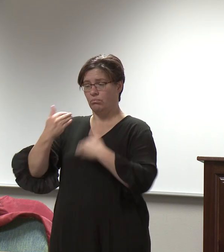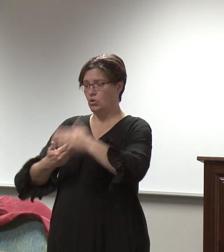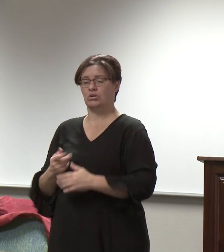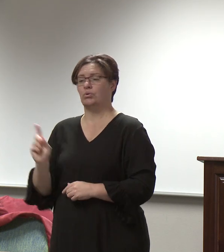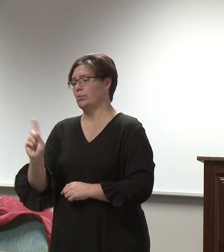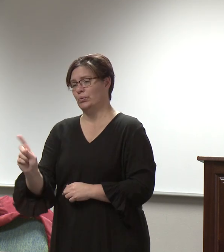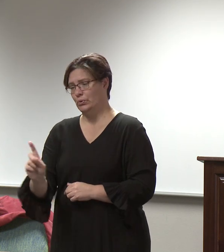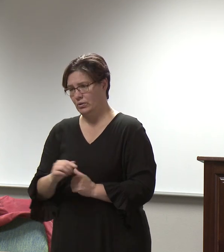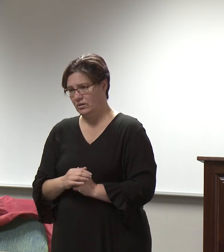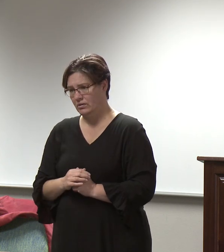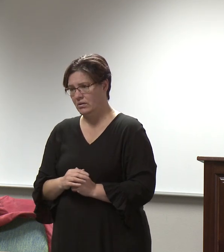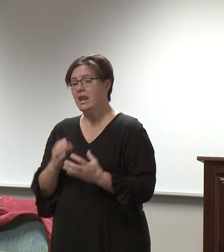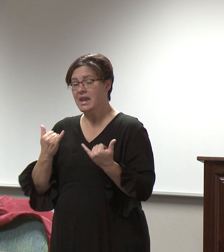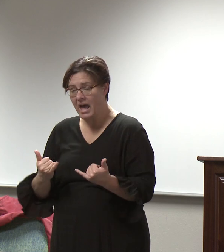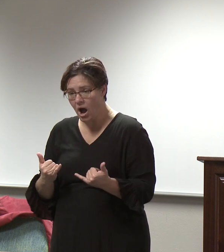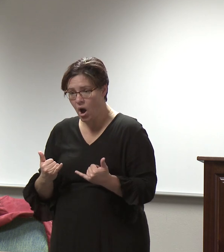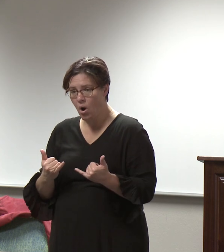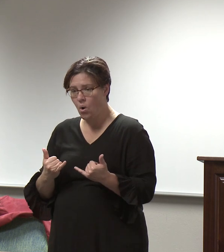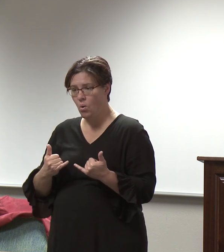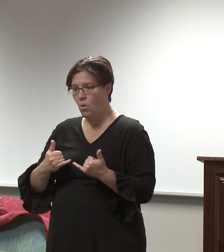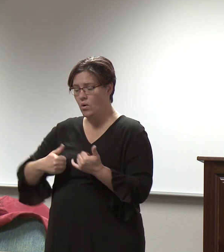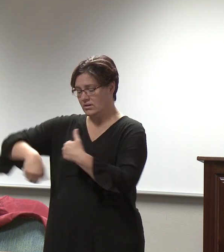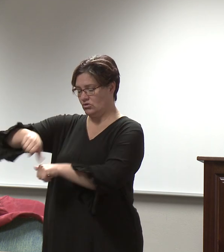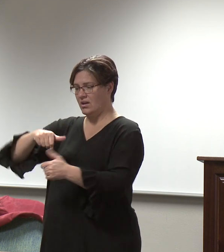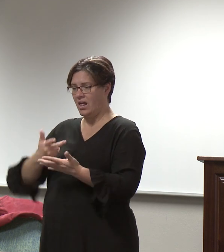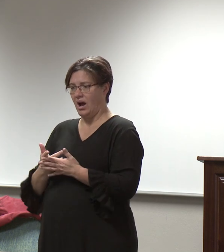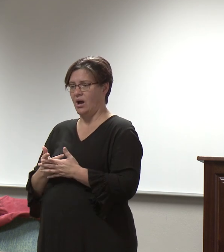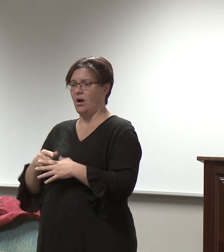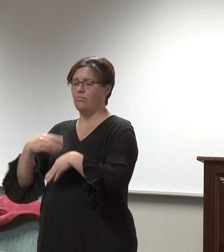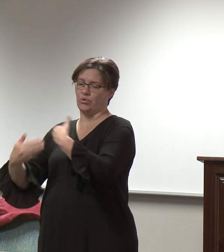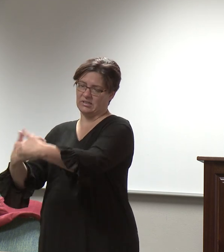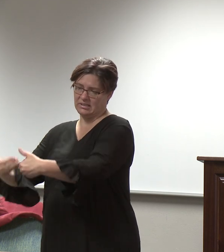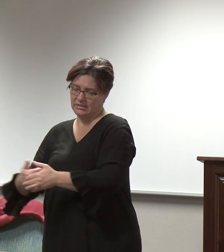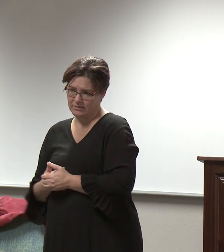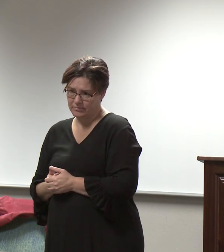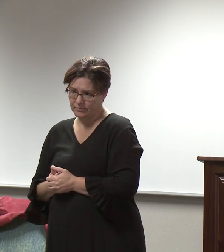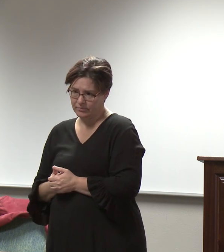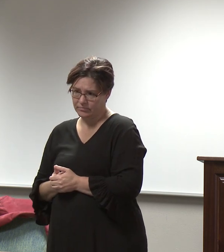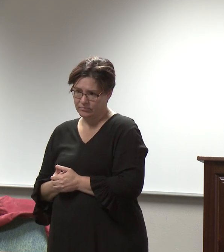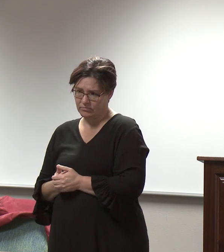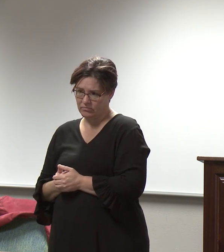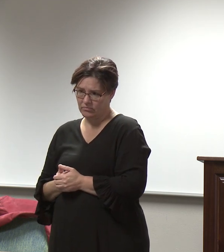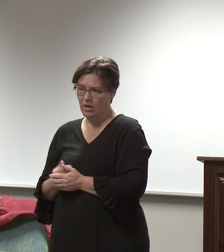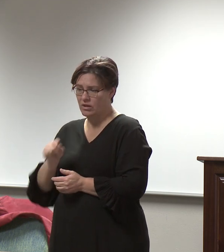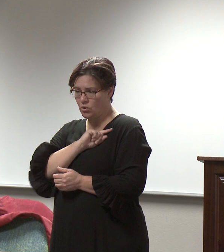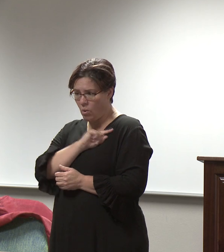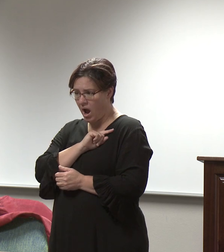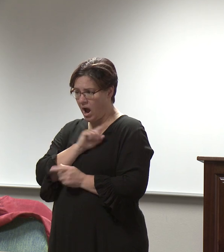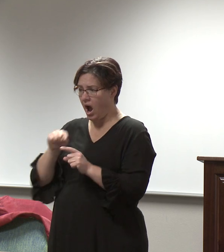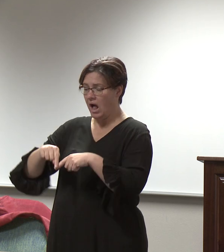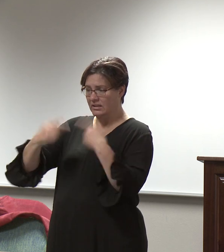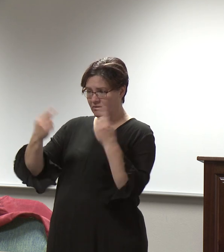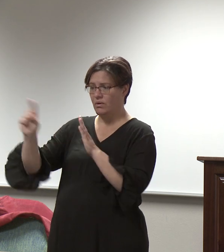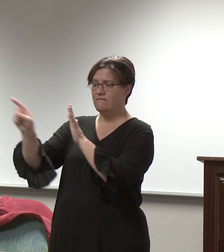and now it is a civilizational process. It became a civilizational process. That's why we fail to see any alternative to